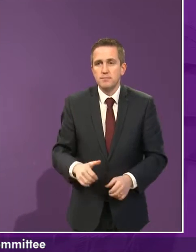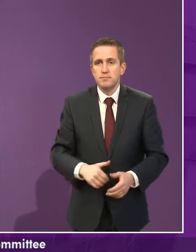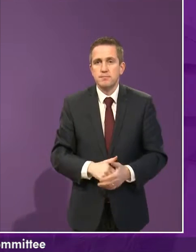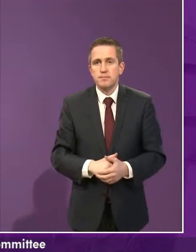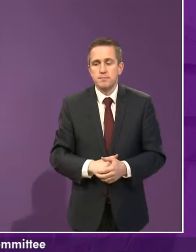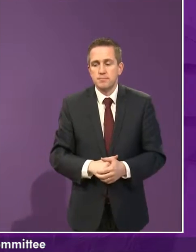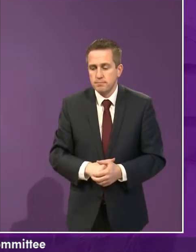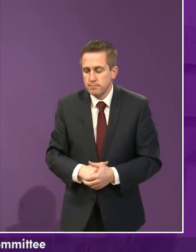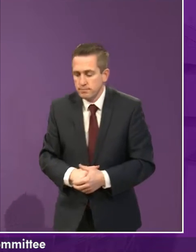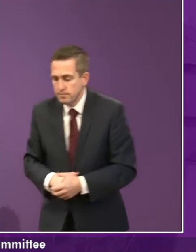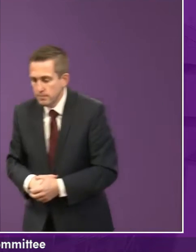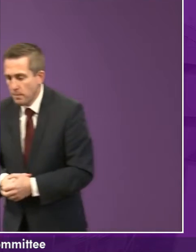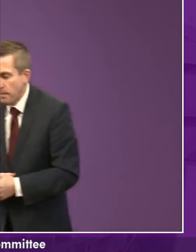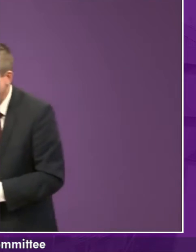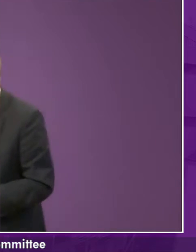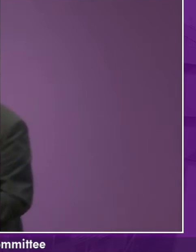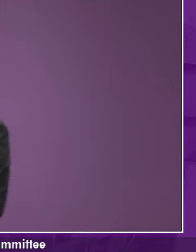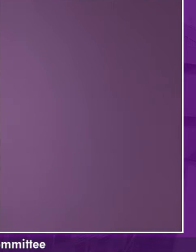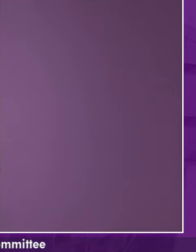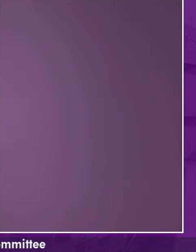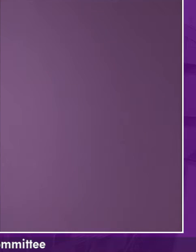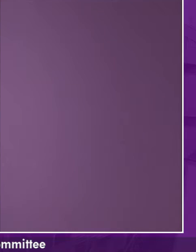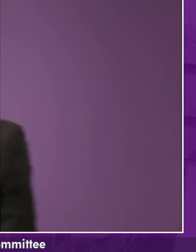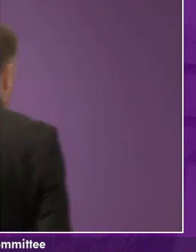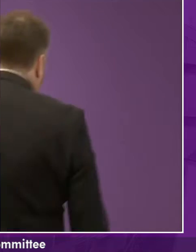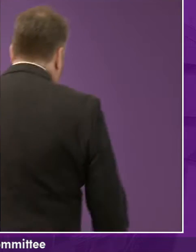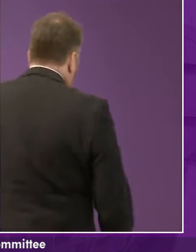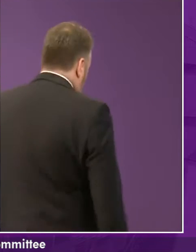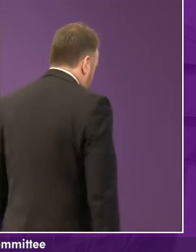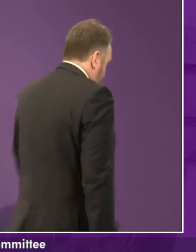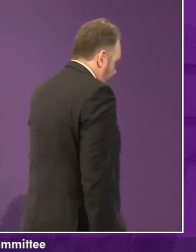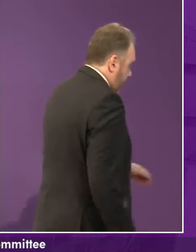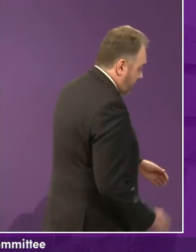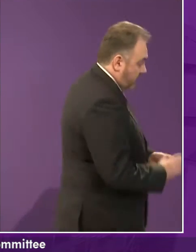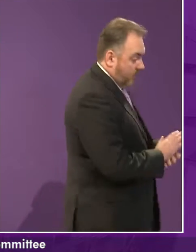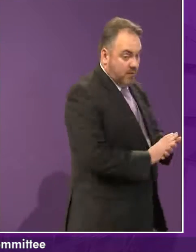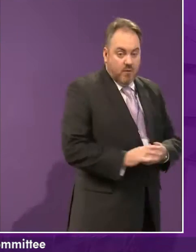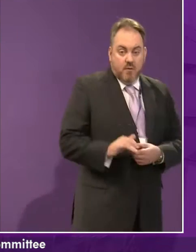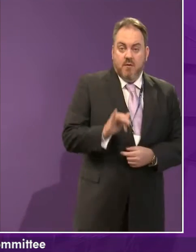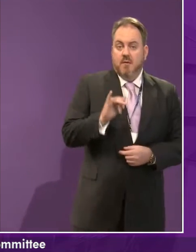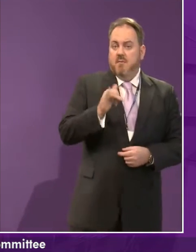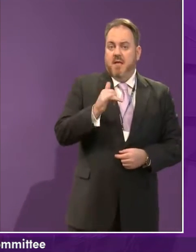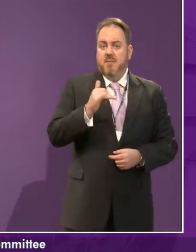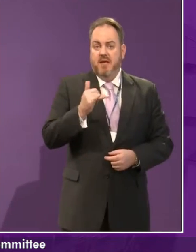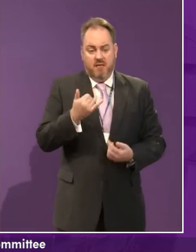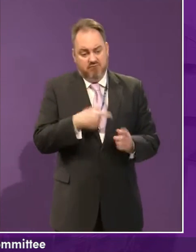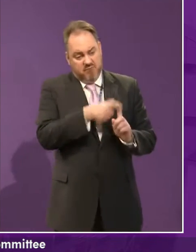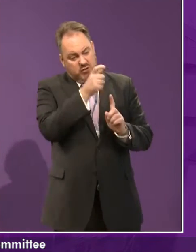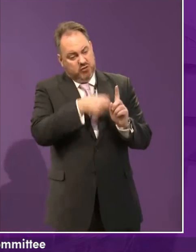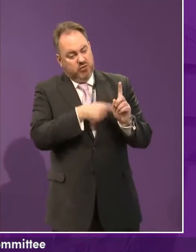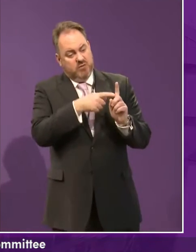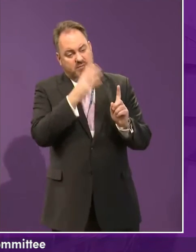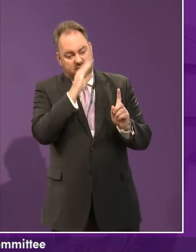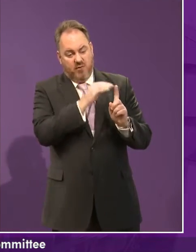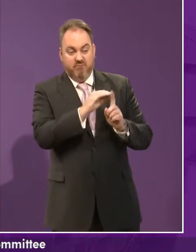In responding to a student who has perhaps been turned down for something like medicine,